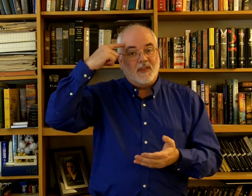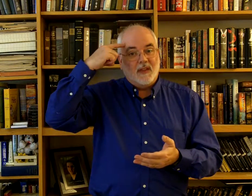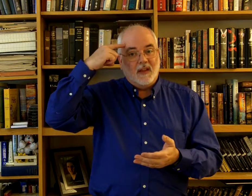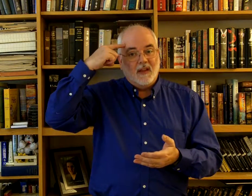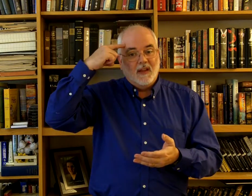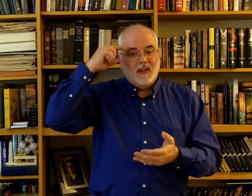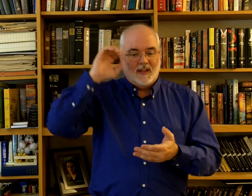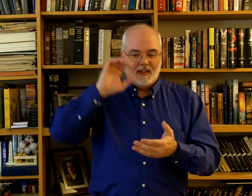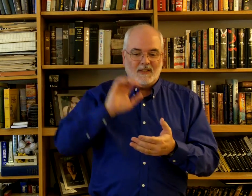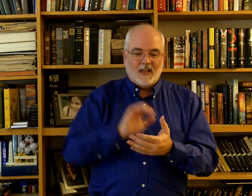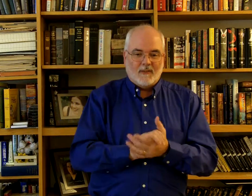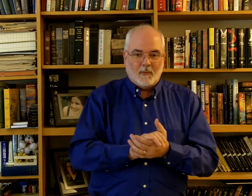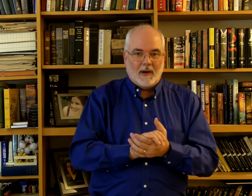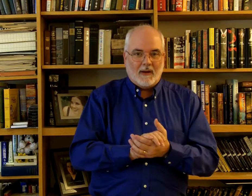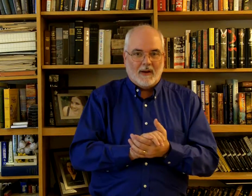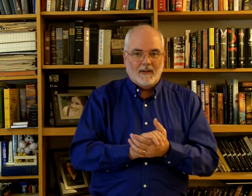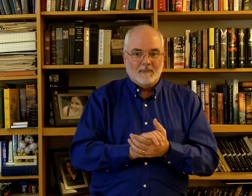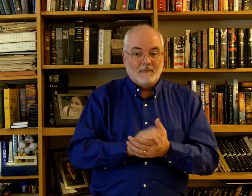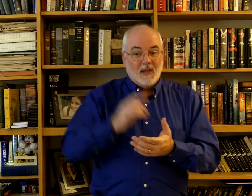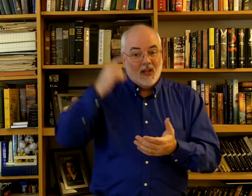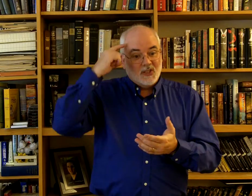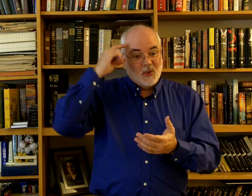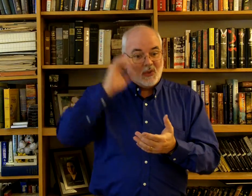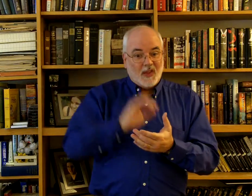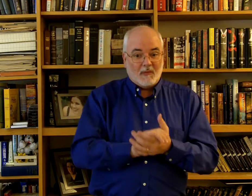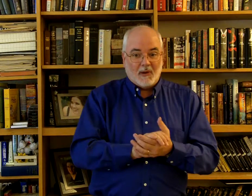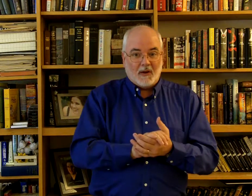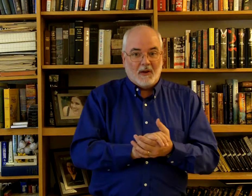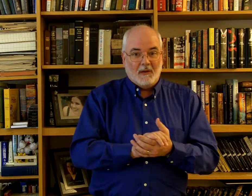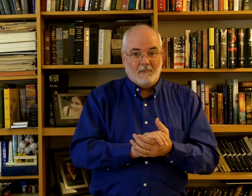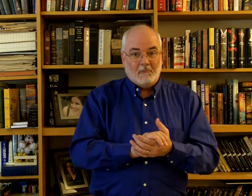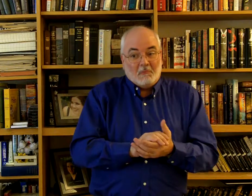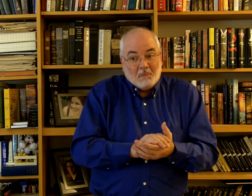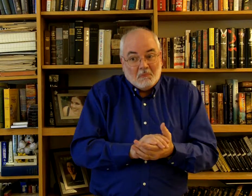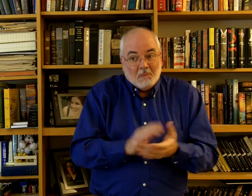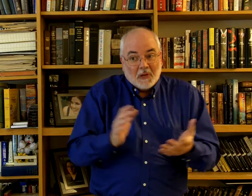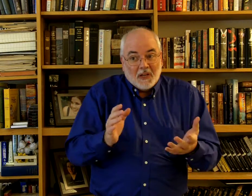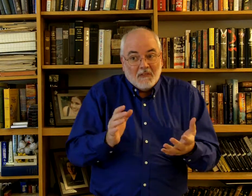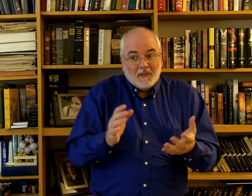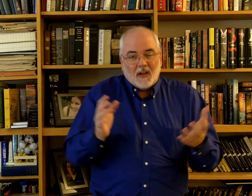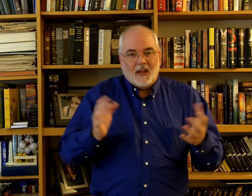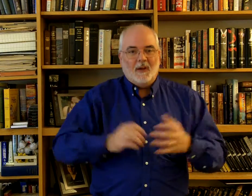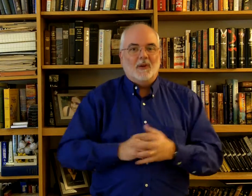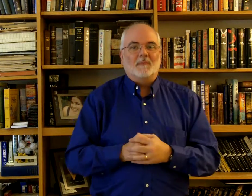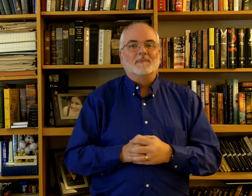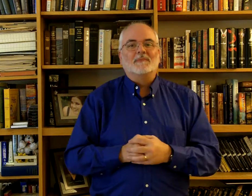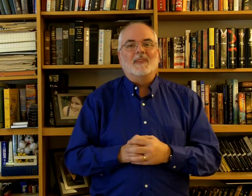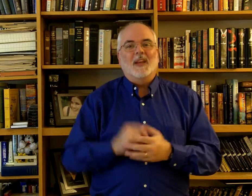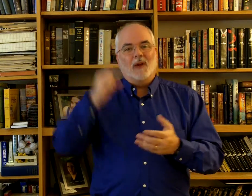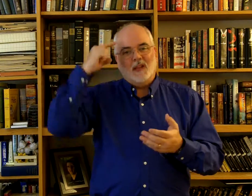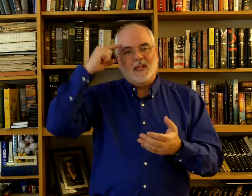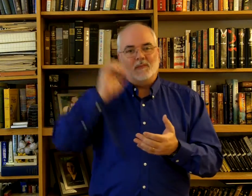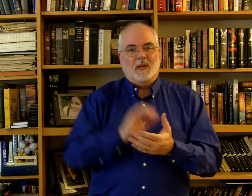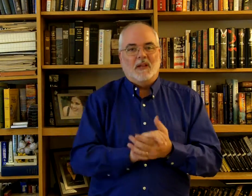think. It's a sign for married. So think married. Believe? I don't know. Anyway, that's believe.